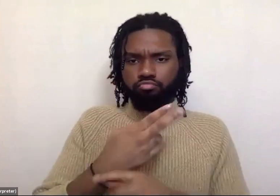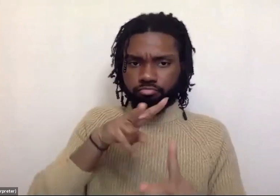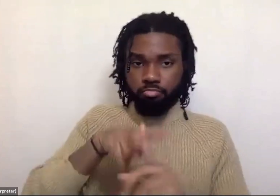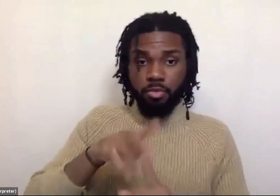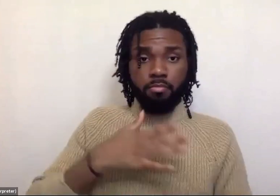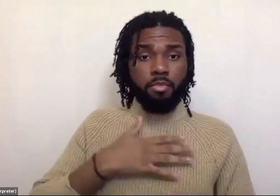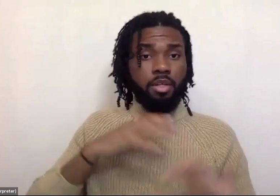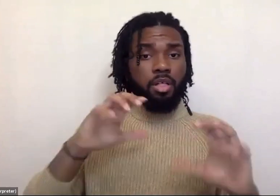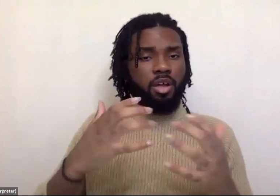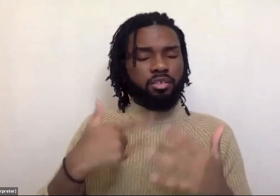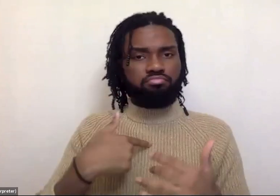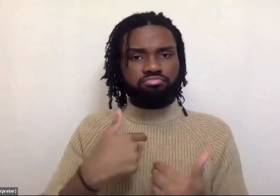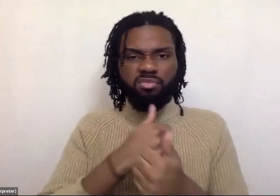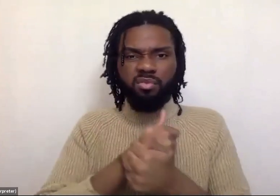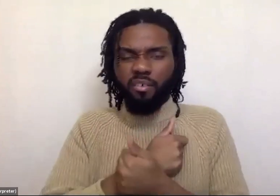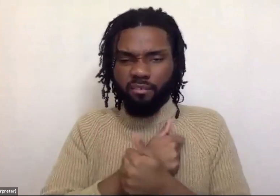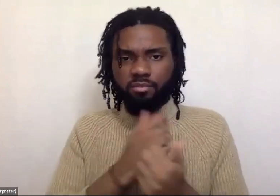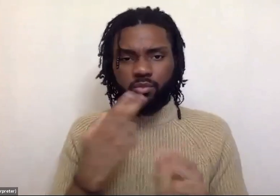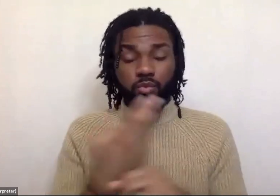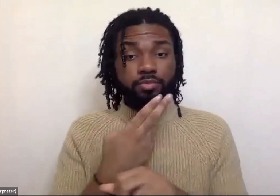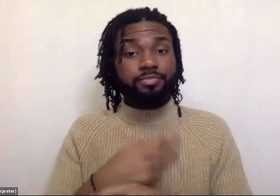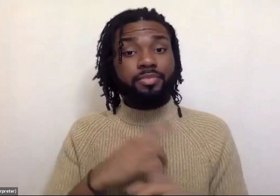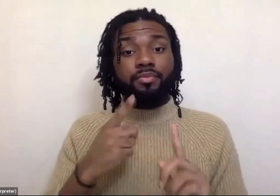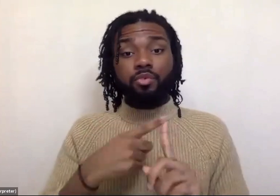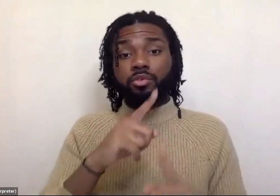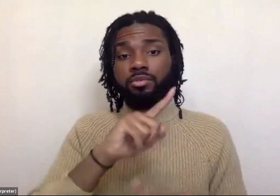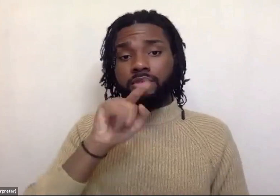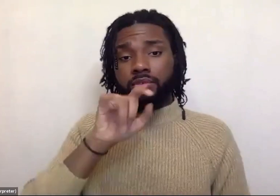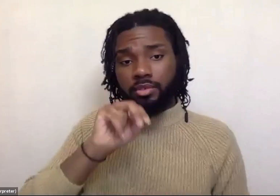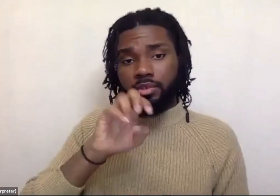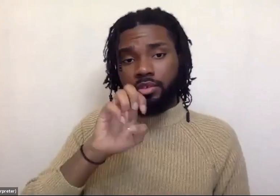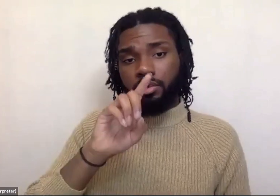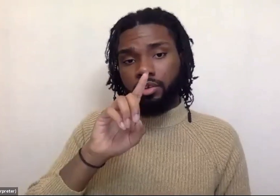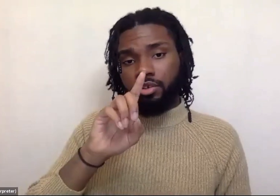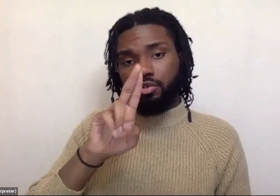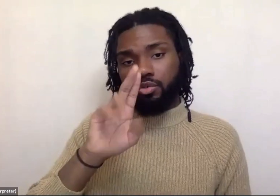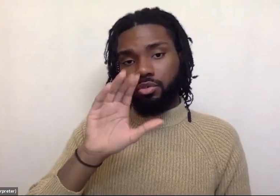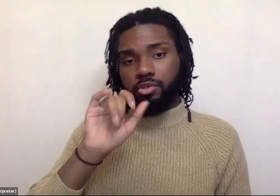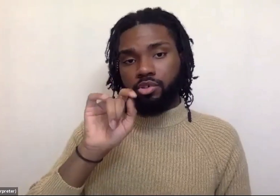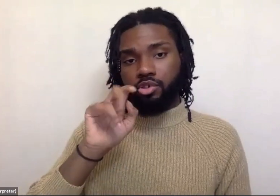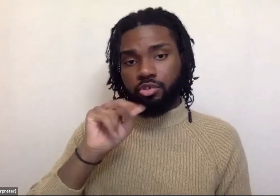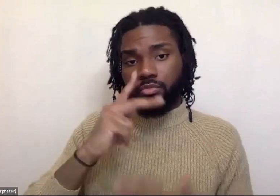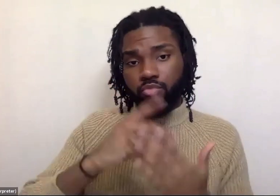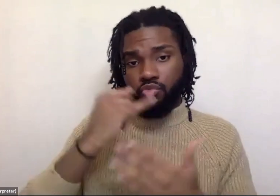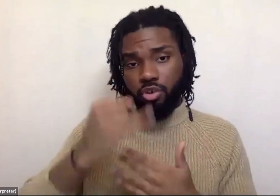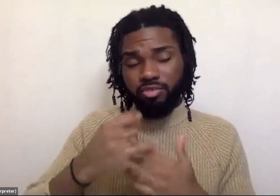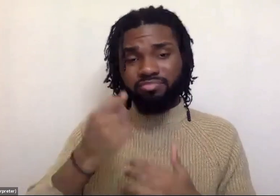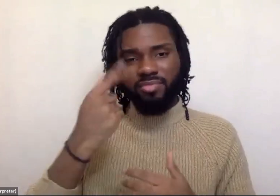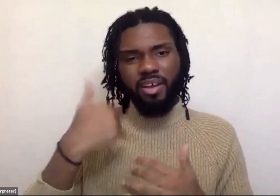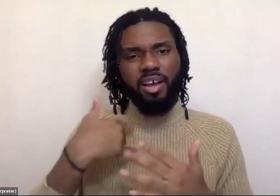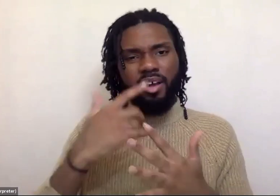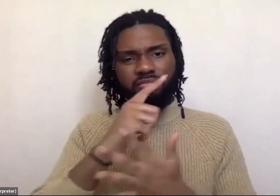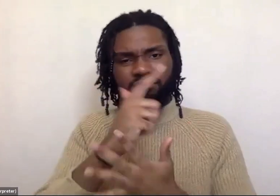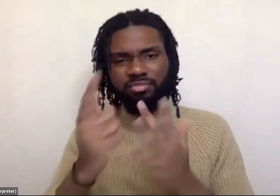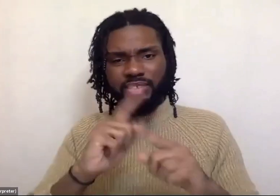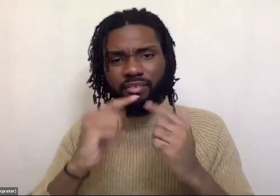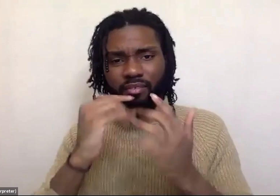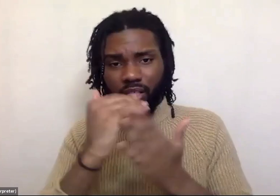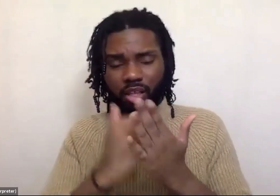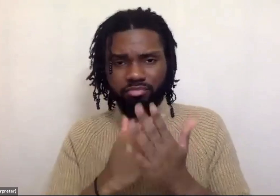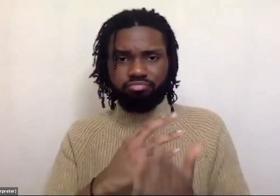lot. The first is Zinn Education Project. There's a series of great lessons. There's one in particular